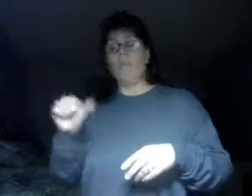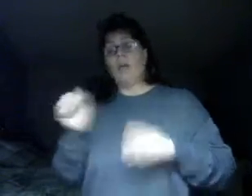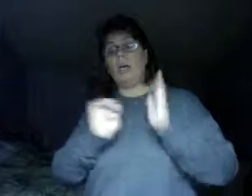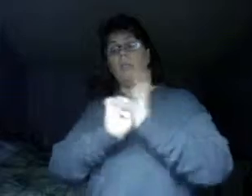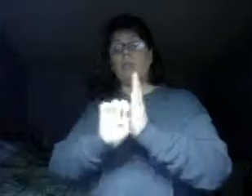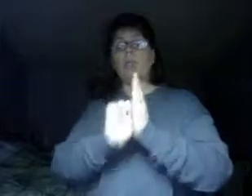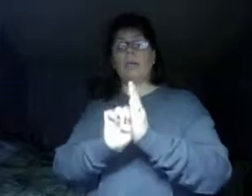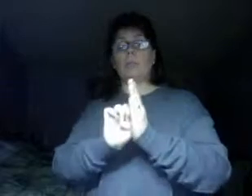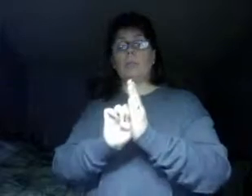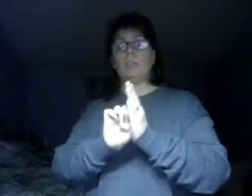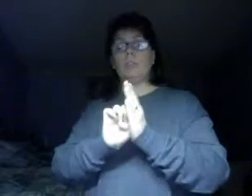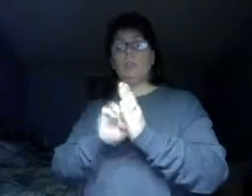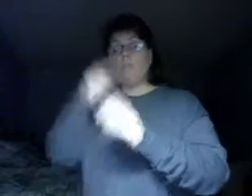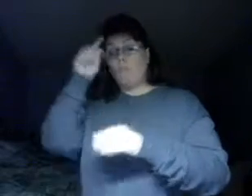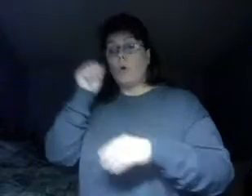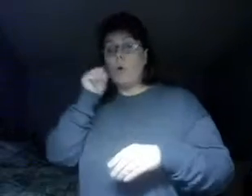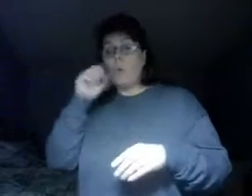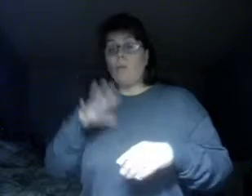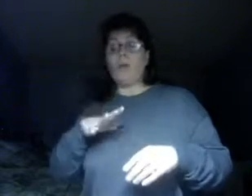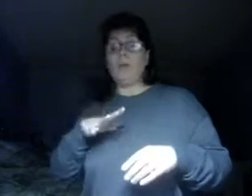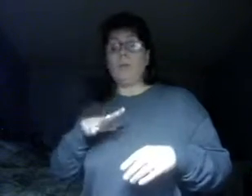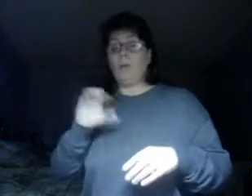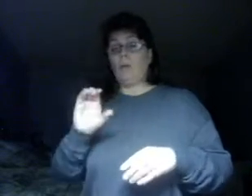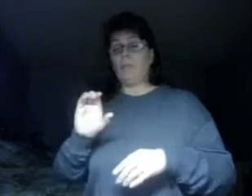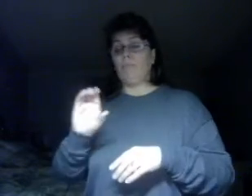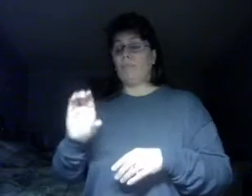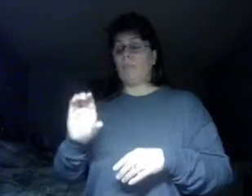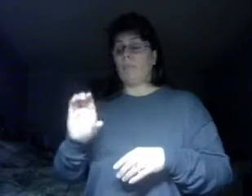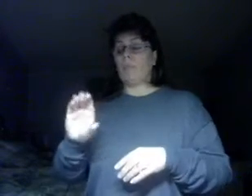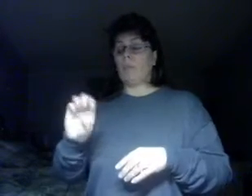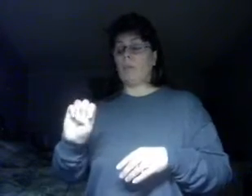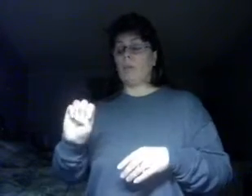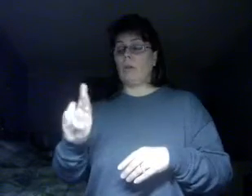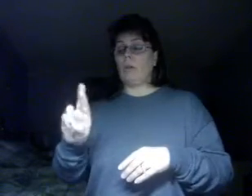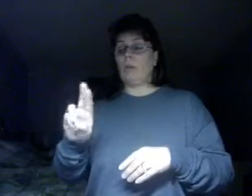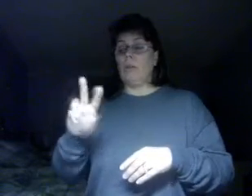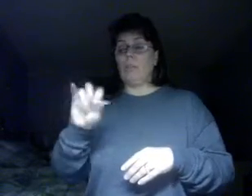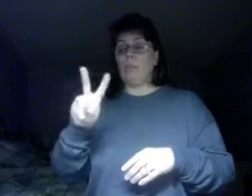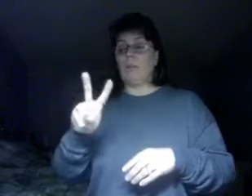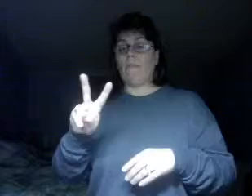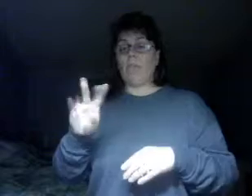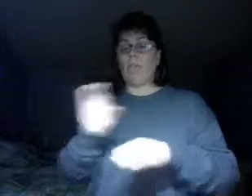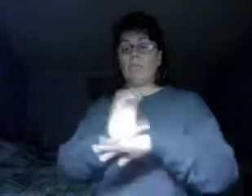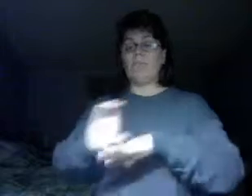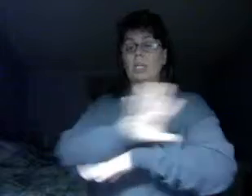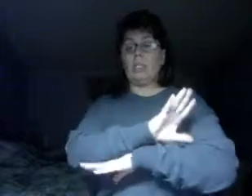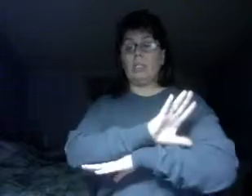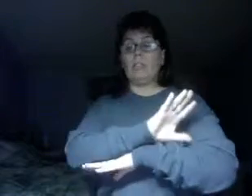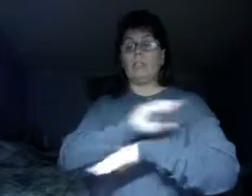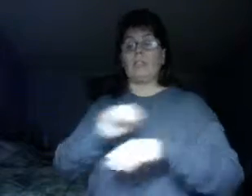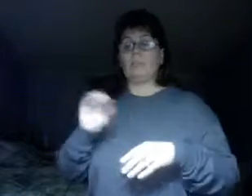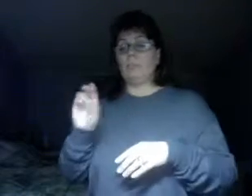particular to women are invasive cervical cancer and recurrent yeast infections. There are also brain infections,